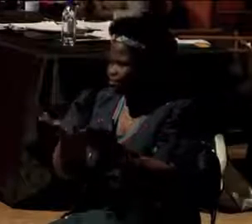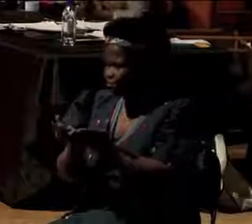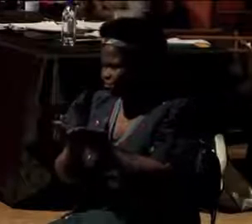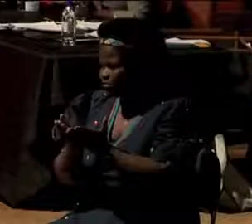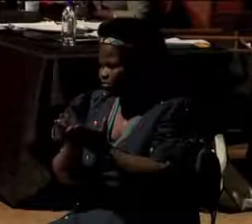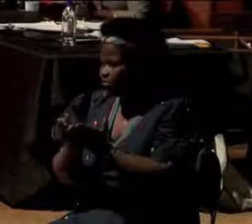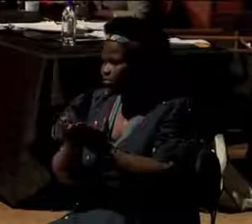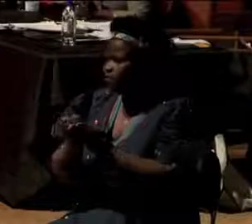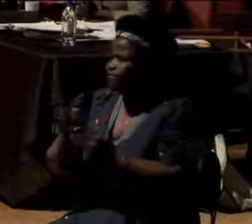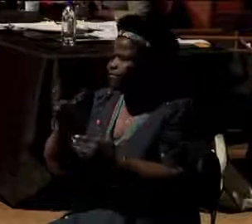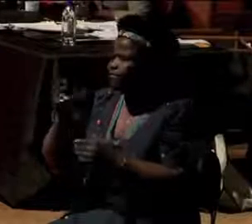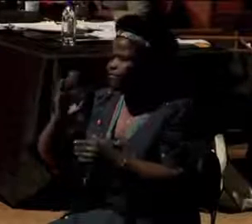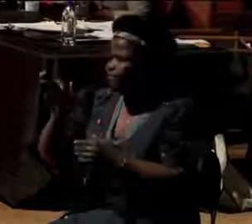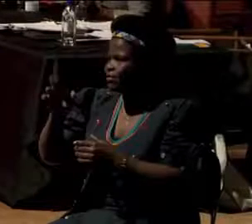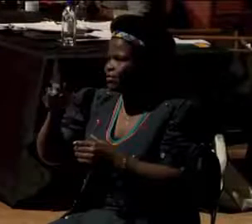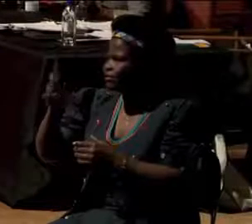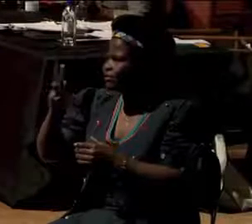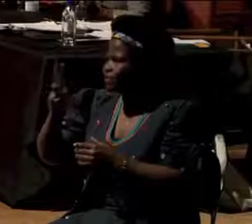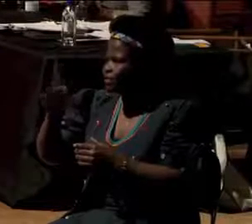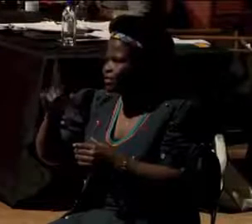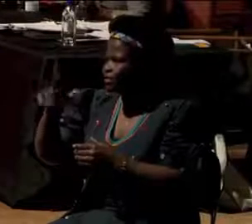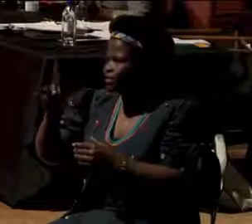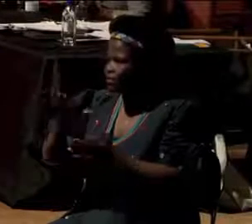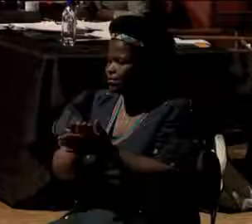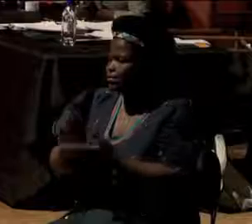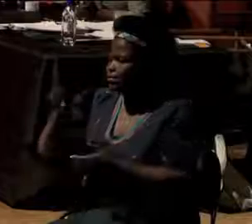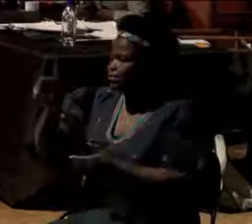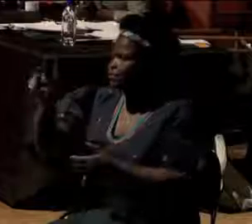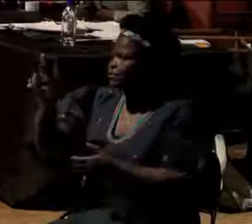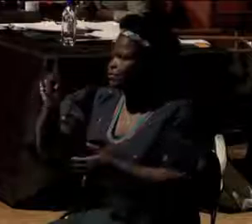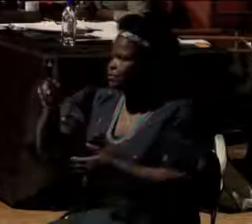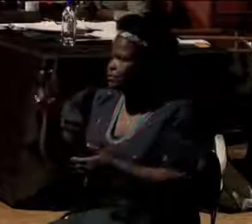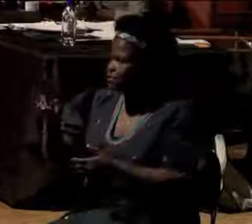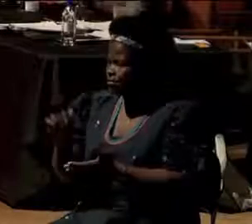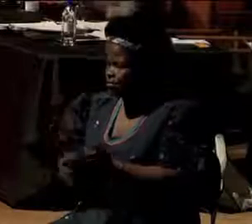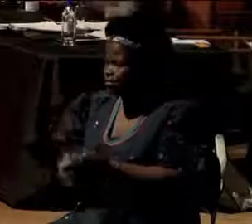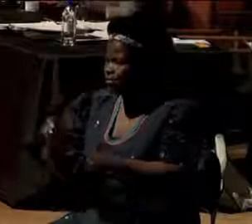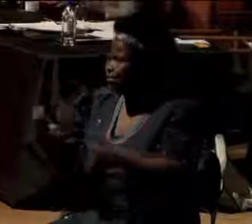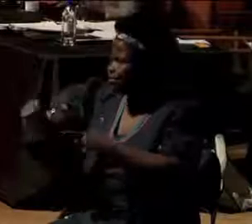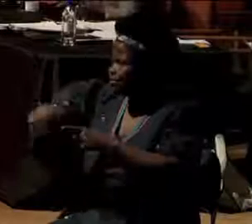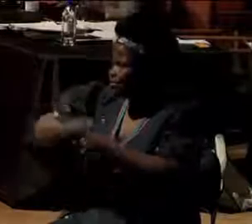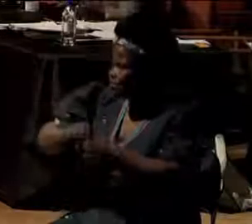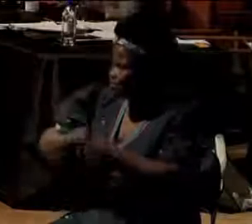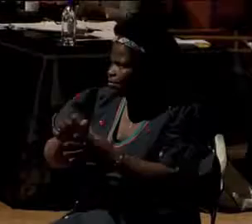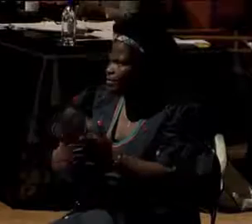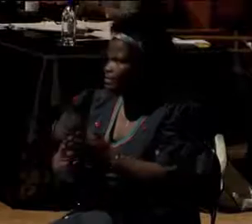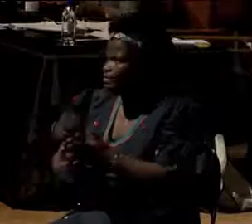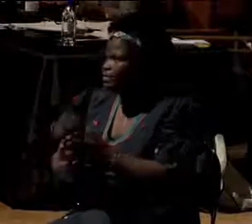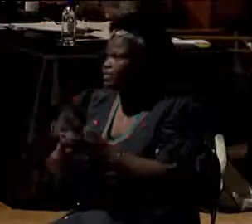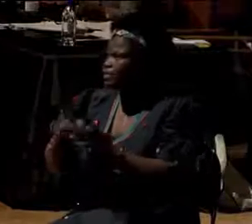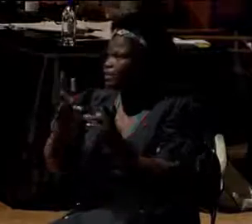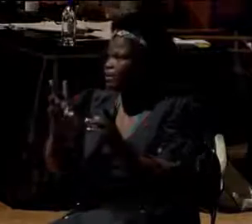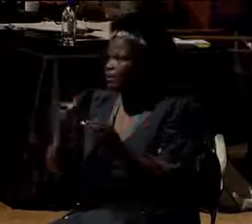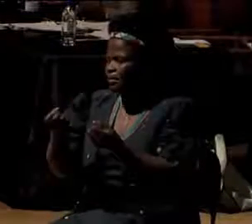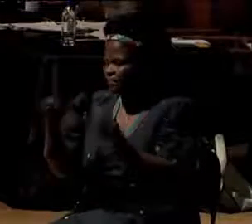the Weekly Mail, forerunner of the Mail and Guardian, as a chief training officer there, he helped mold the career of many